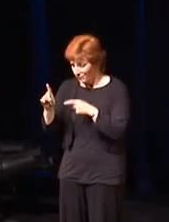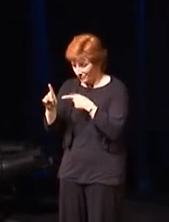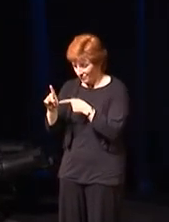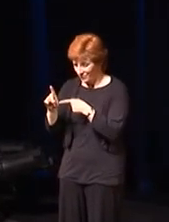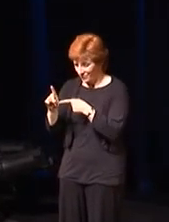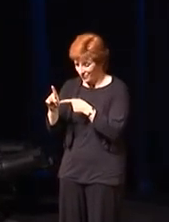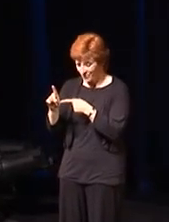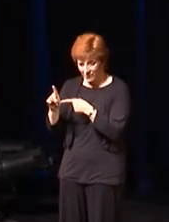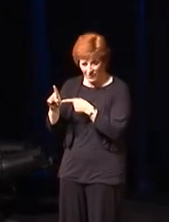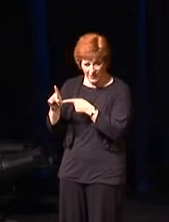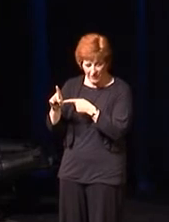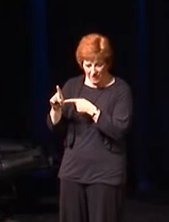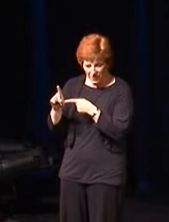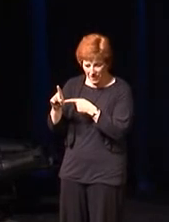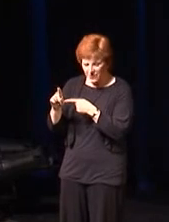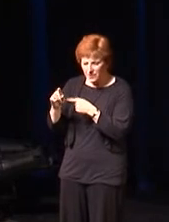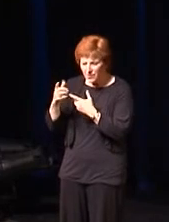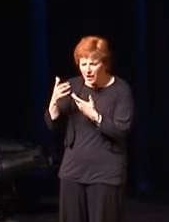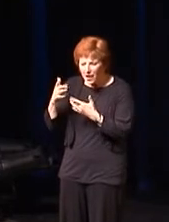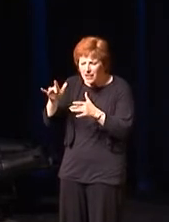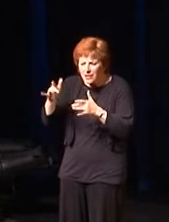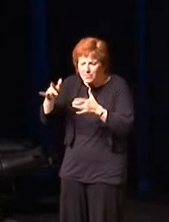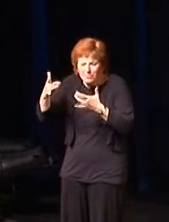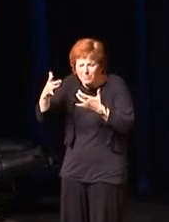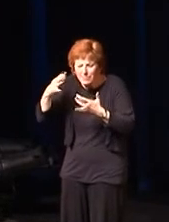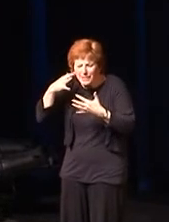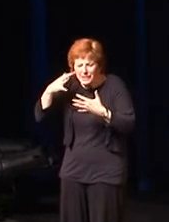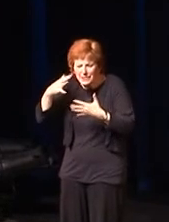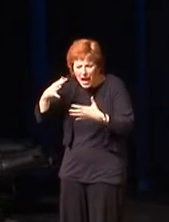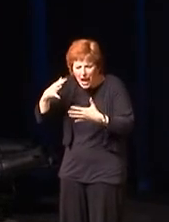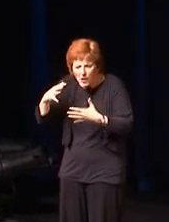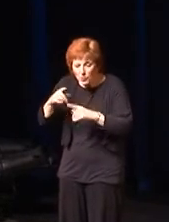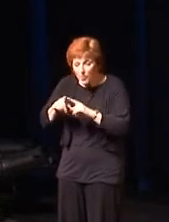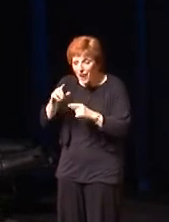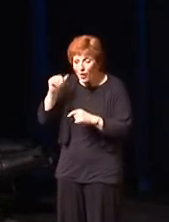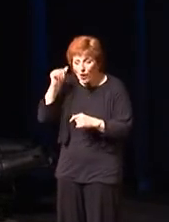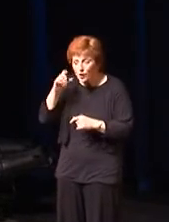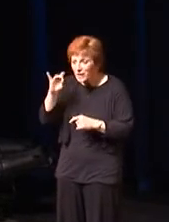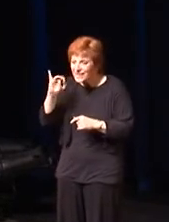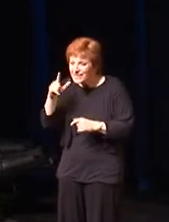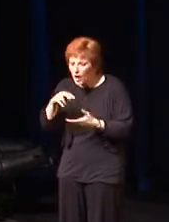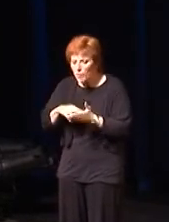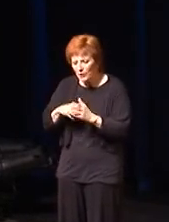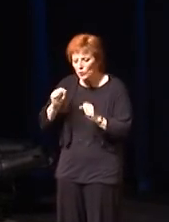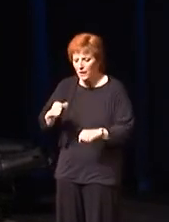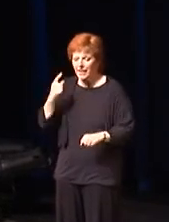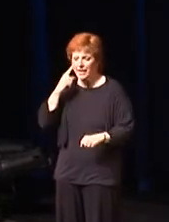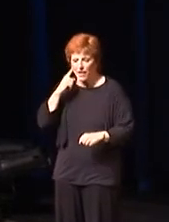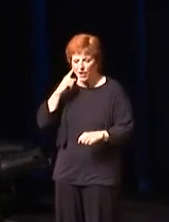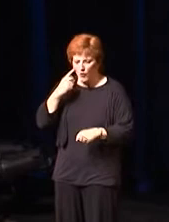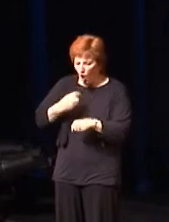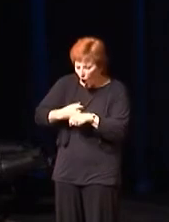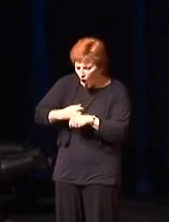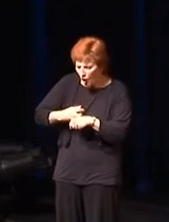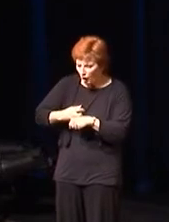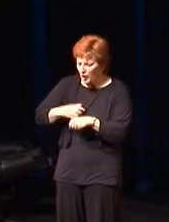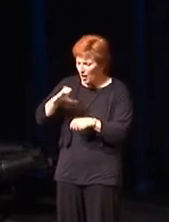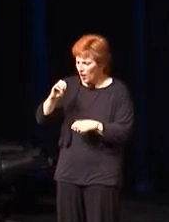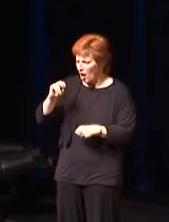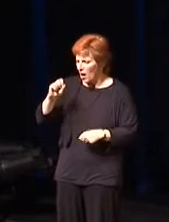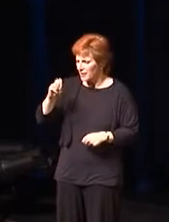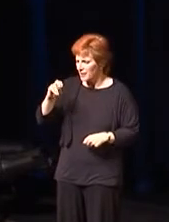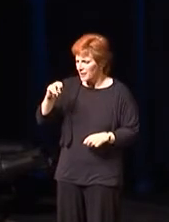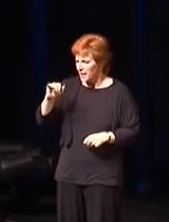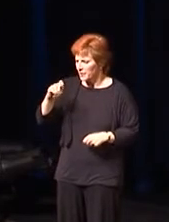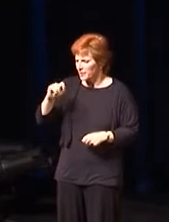the ability to hear very faint sounds. Auditory detail is the ability to hear the hard consonants. You